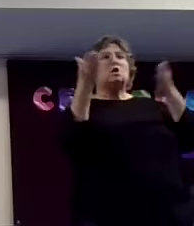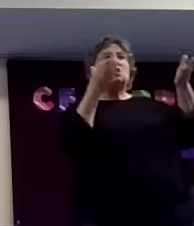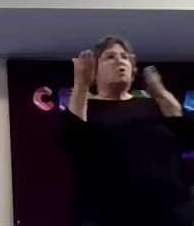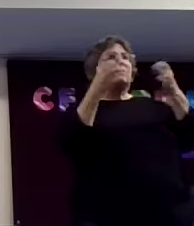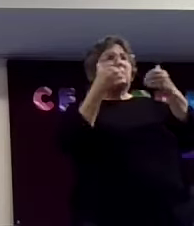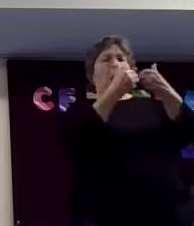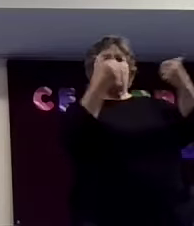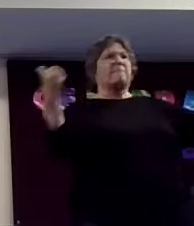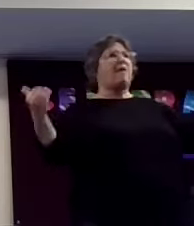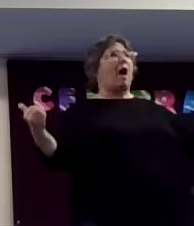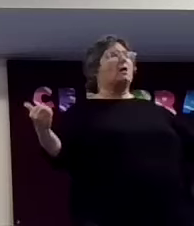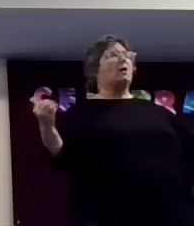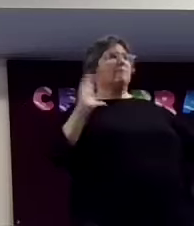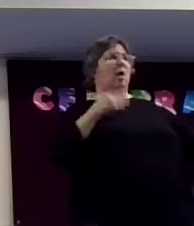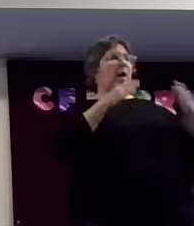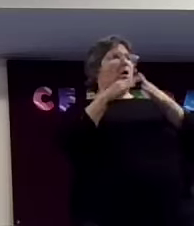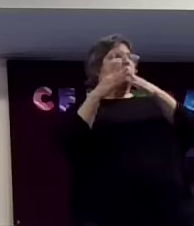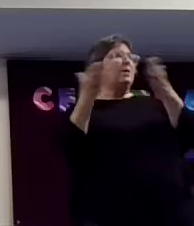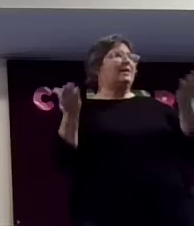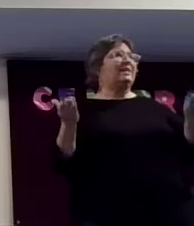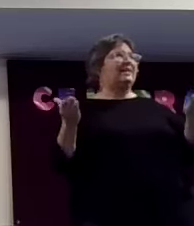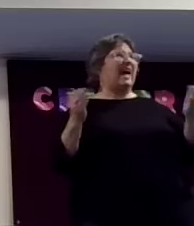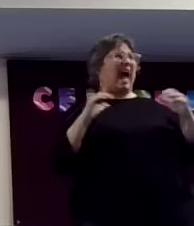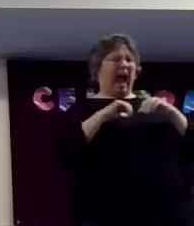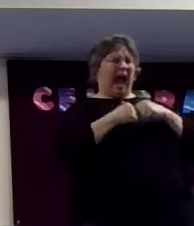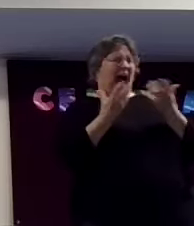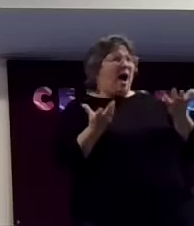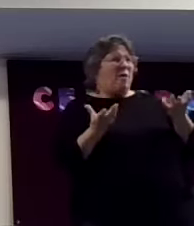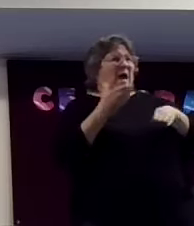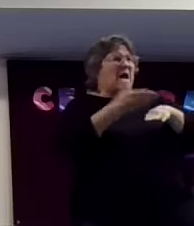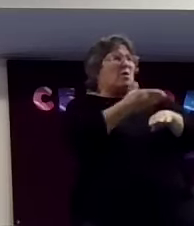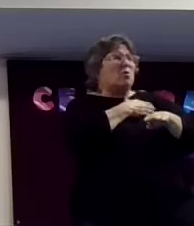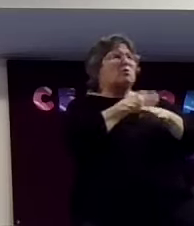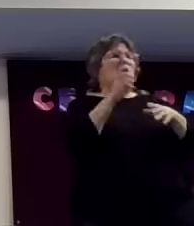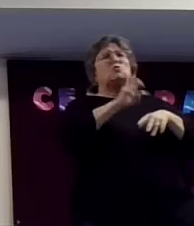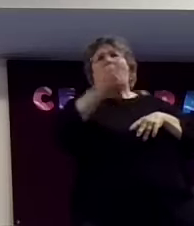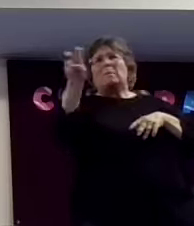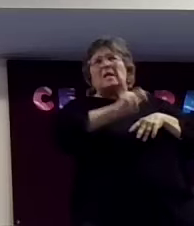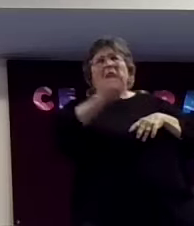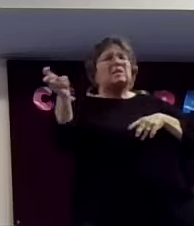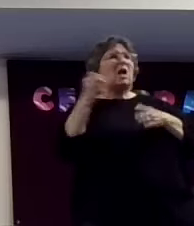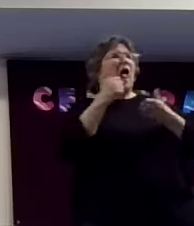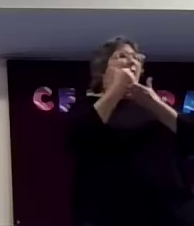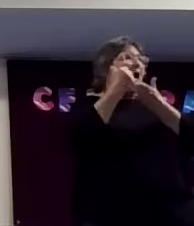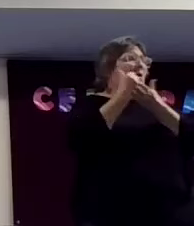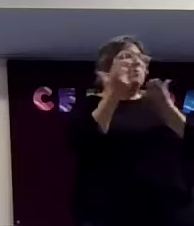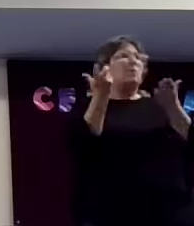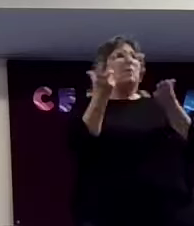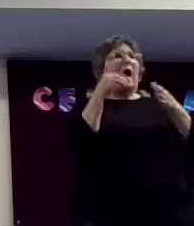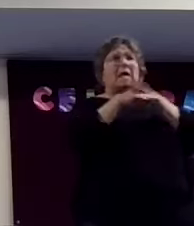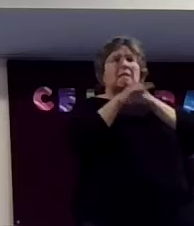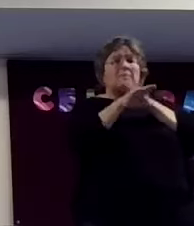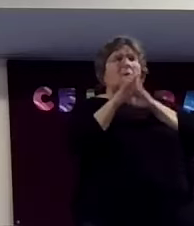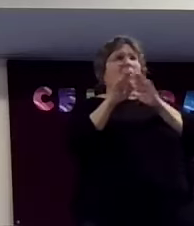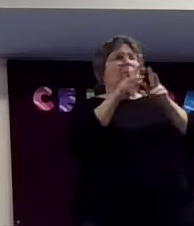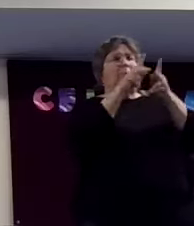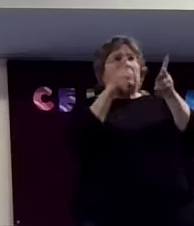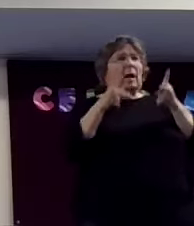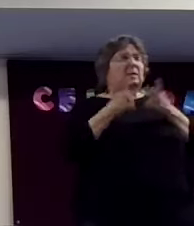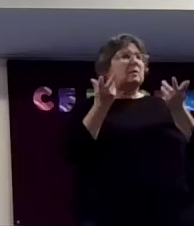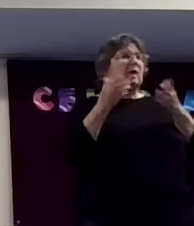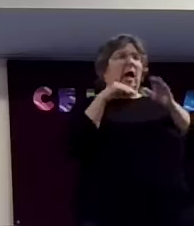very far apart from our communities. Like how can you increase transportation or help with accessible locations?